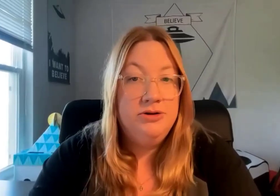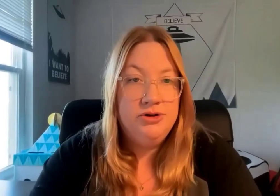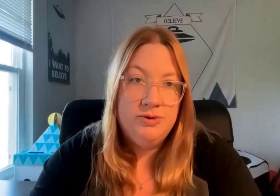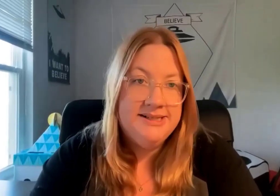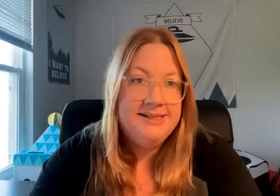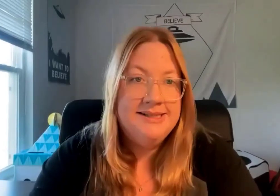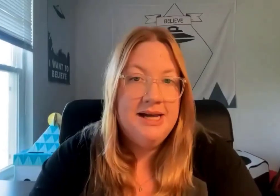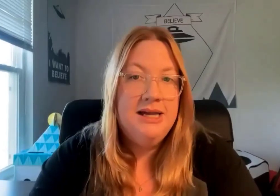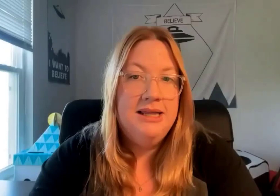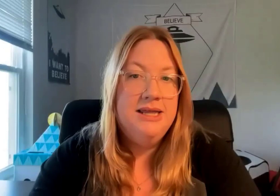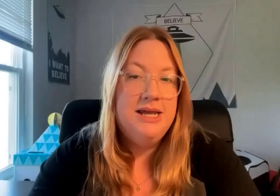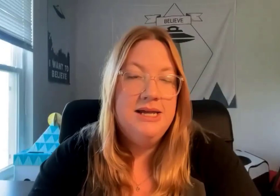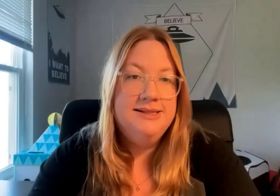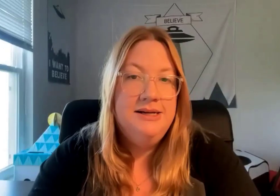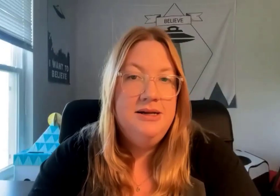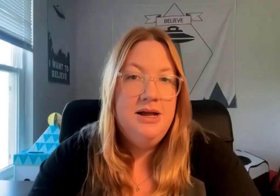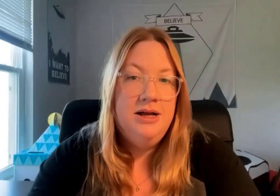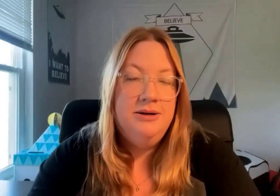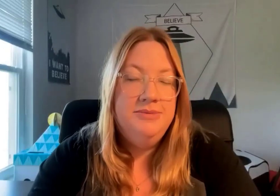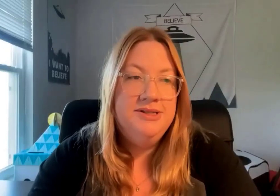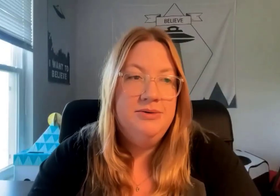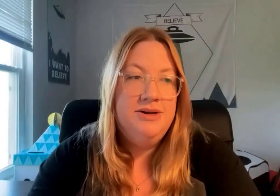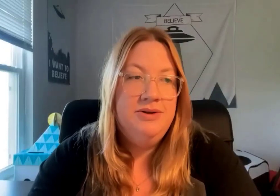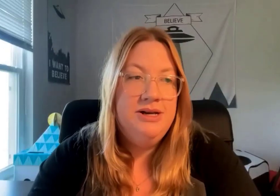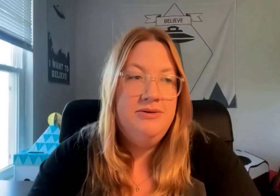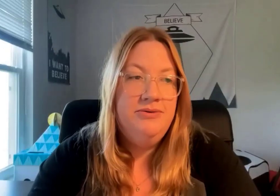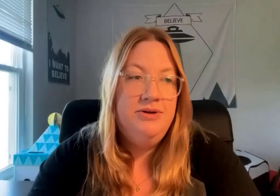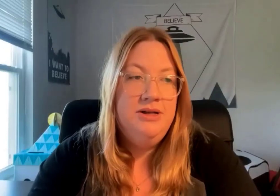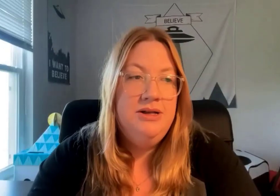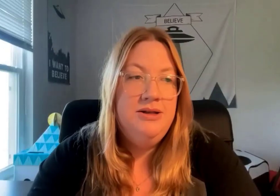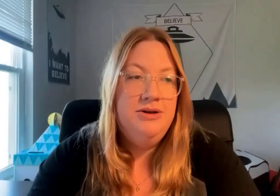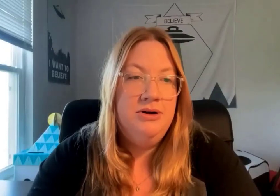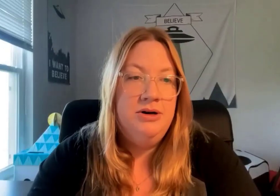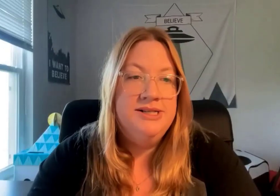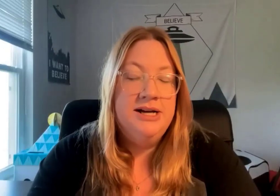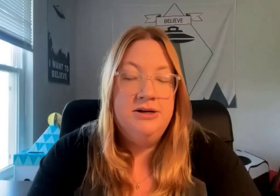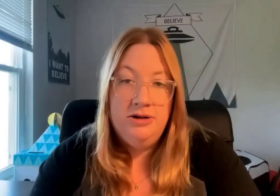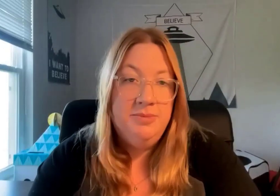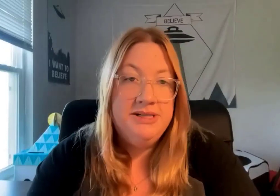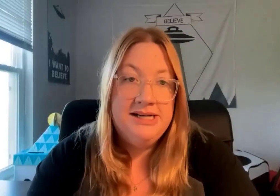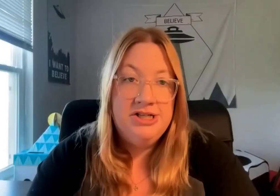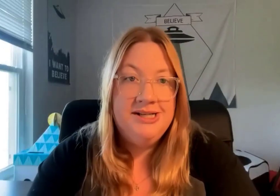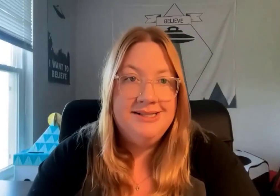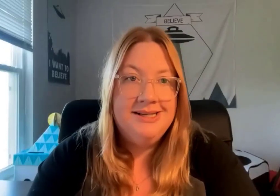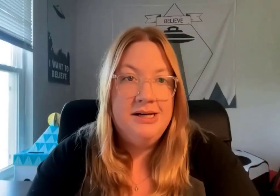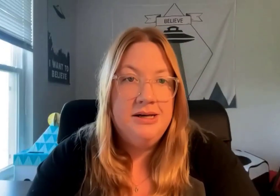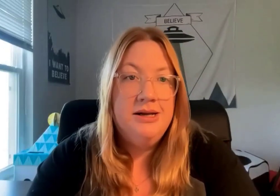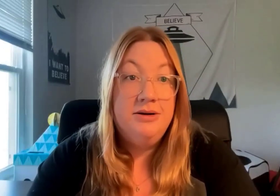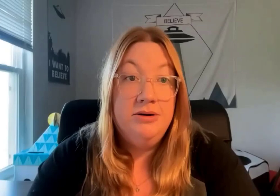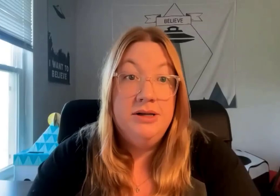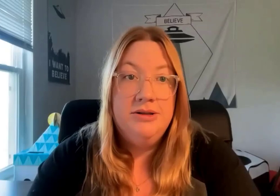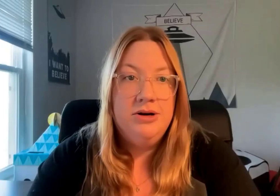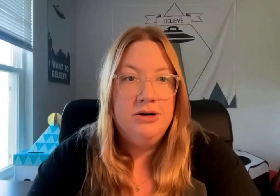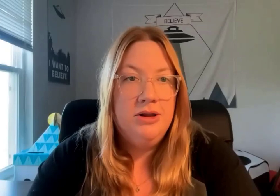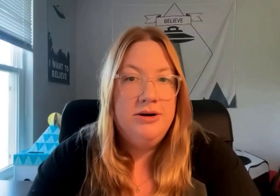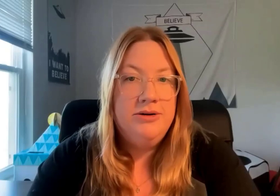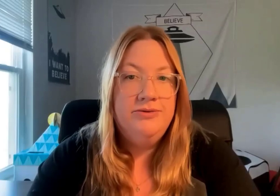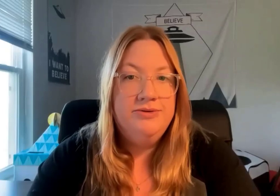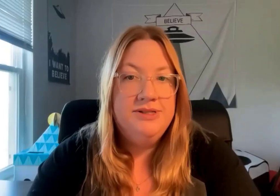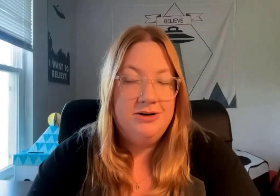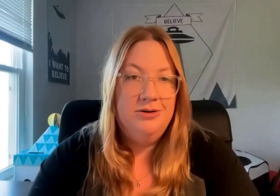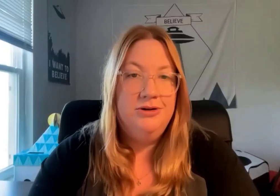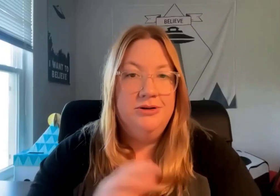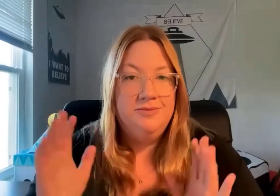like color choices to highlight things. So even if there are technical limitations, and I agree that there are a lot